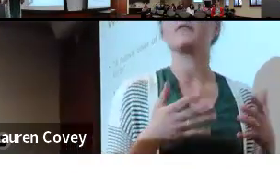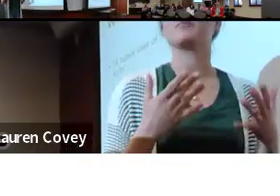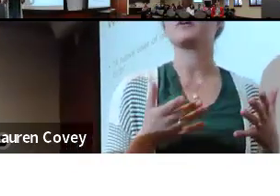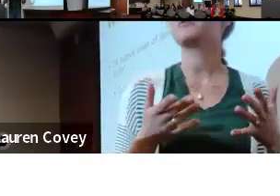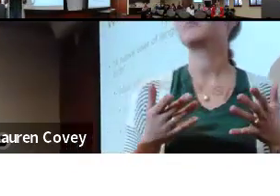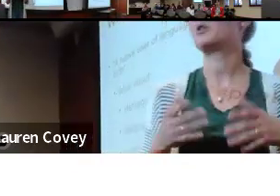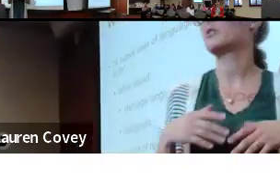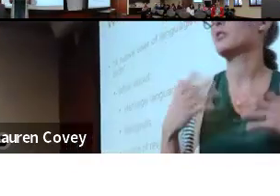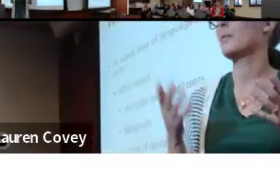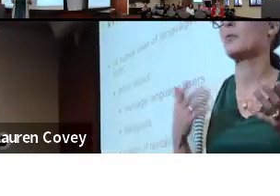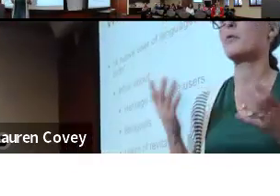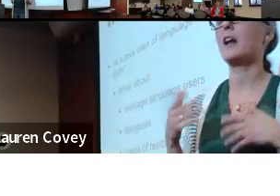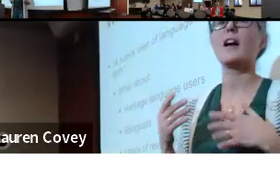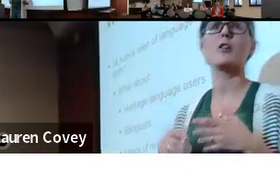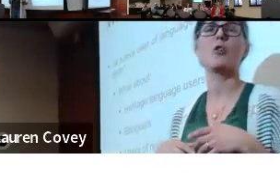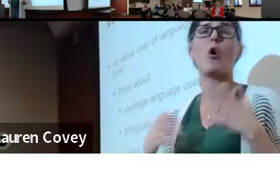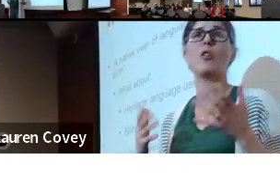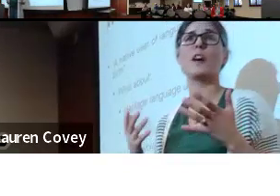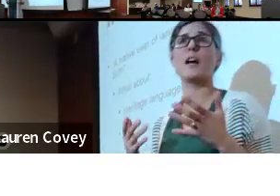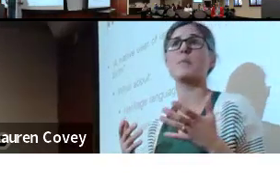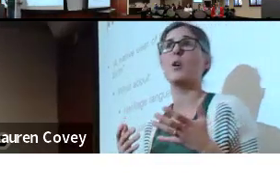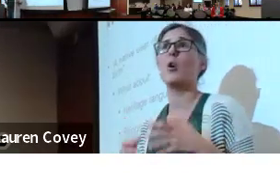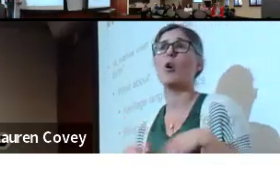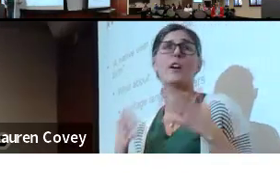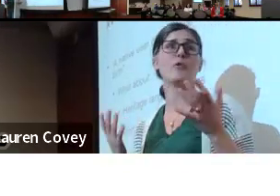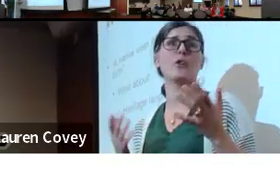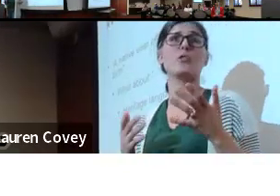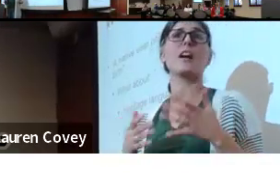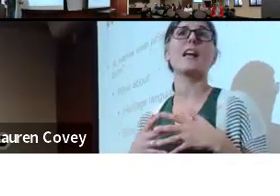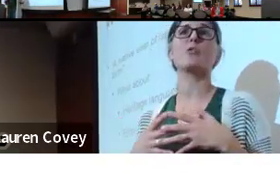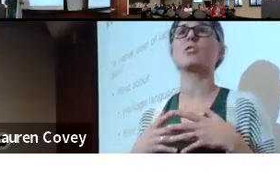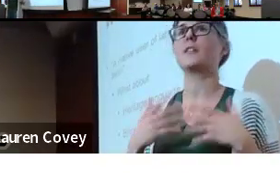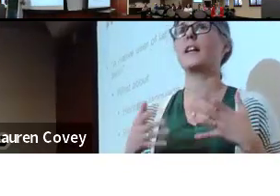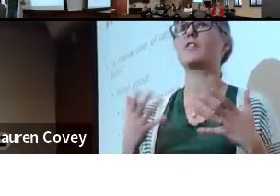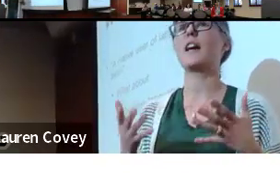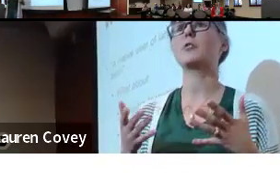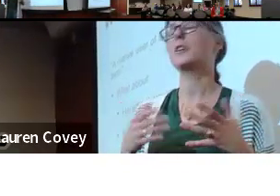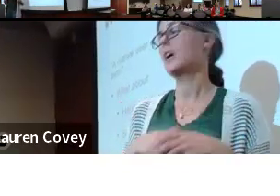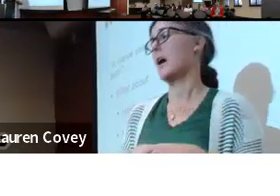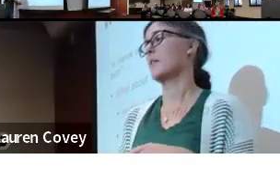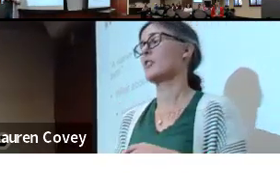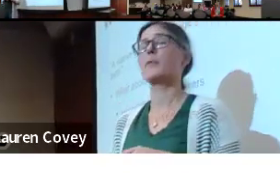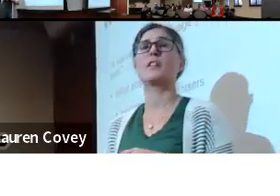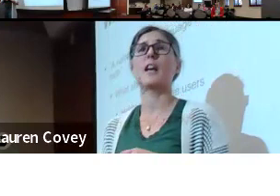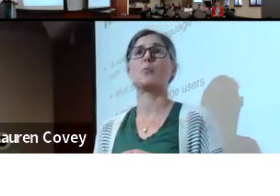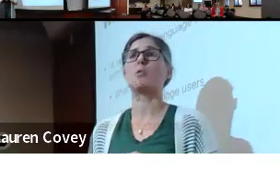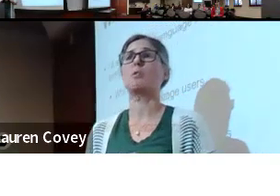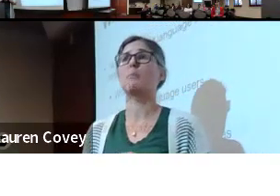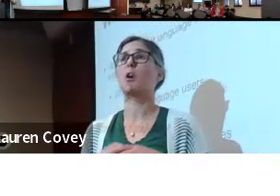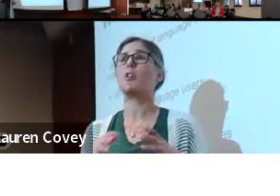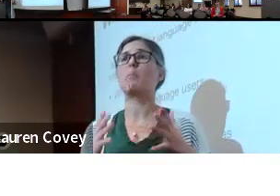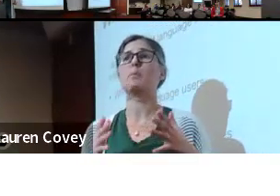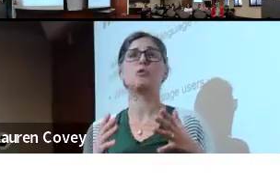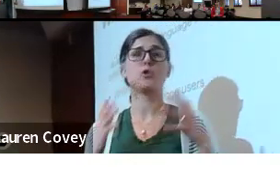term native speaker because it's something we rely on all the time. Or if you're into sign language, native signer, that's something that